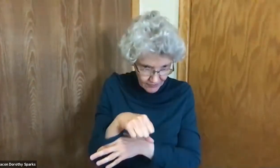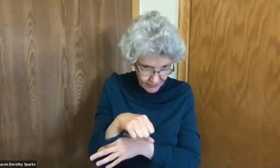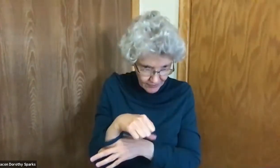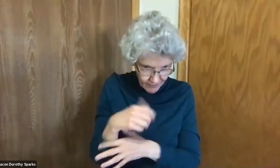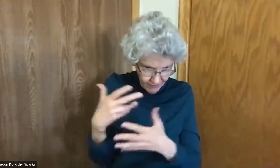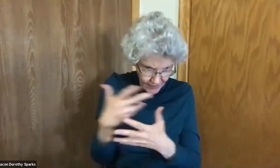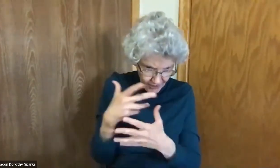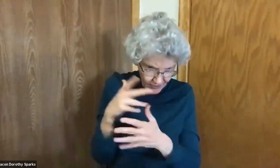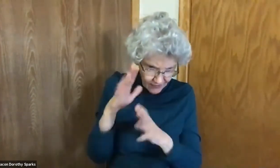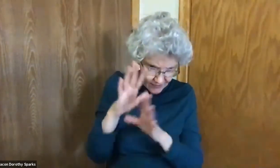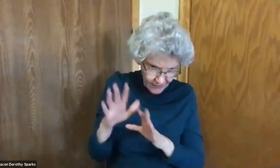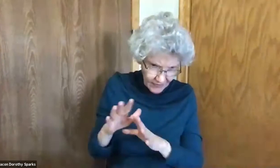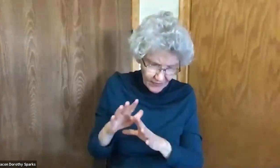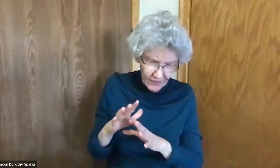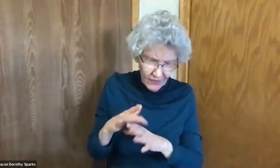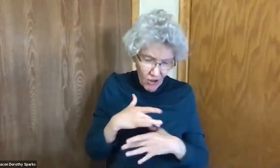So we nod politely